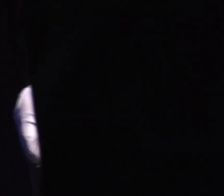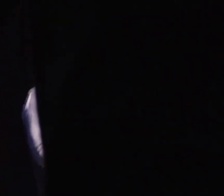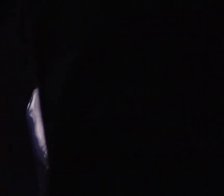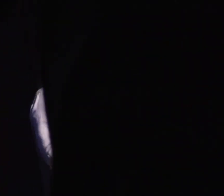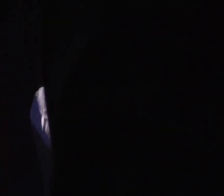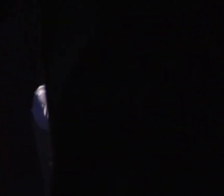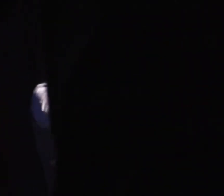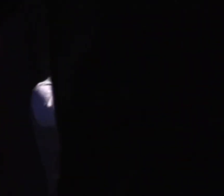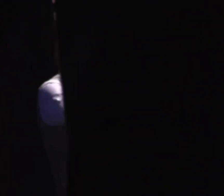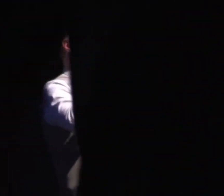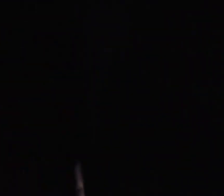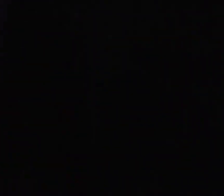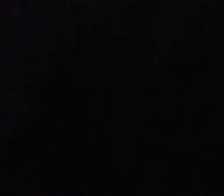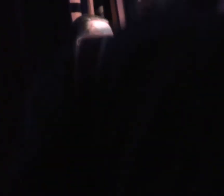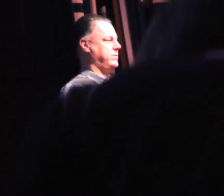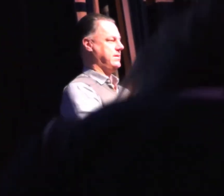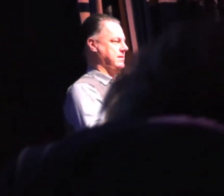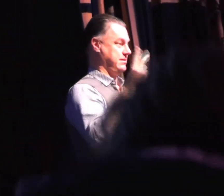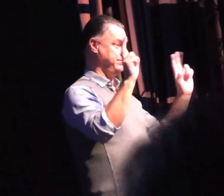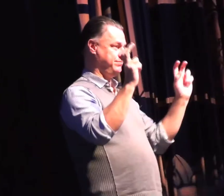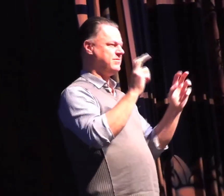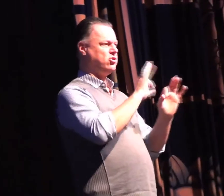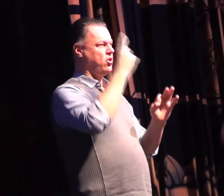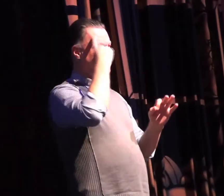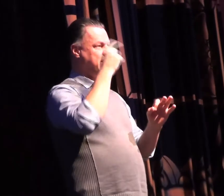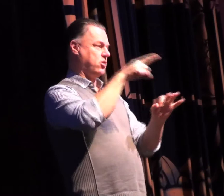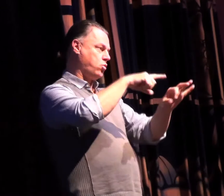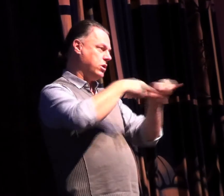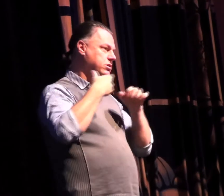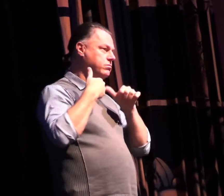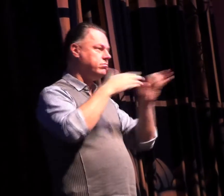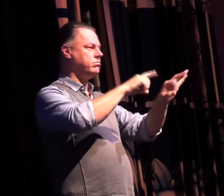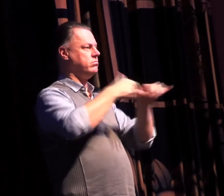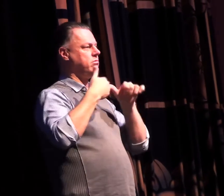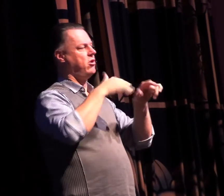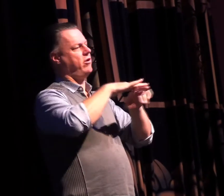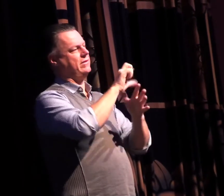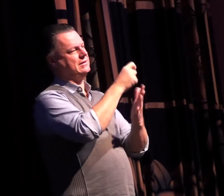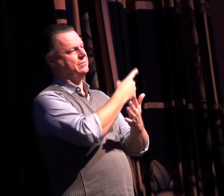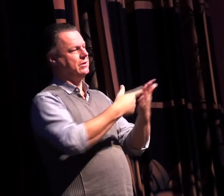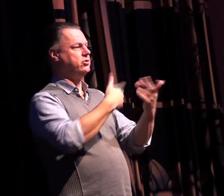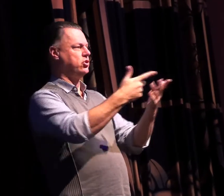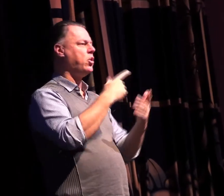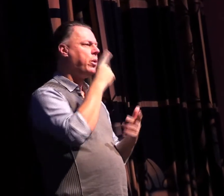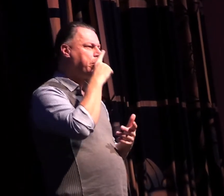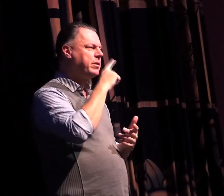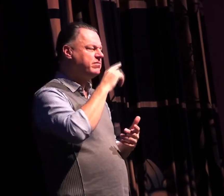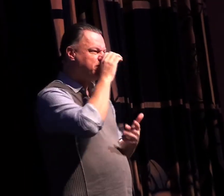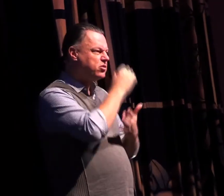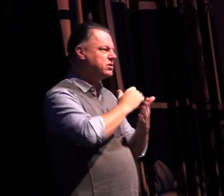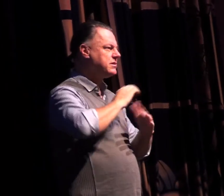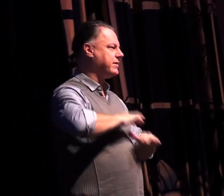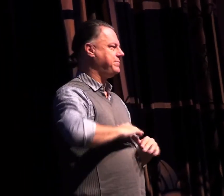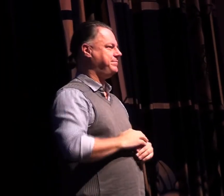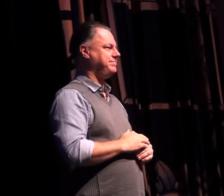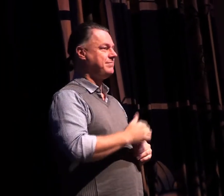Nothing about us without us. Don't expect us to answer every question about our disability to satisfy your curiosity. From